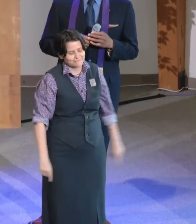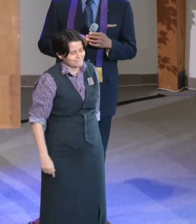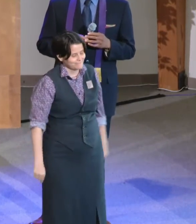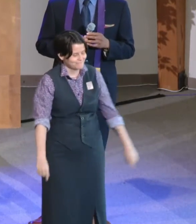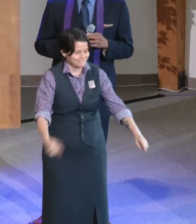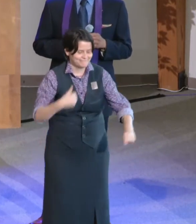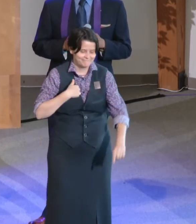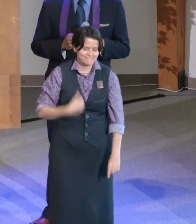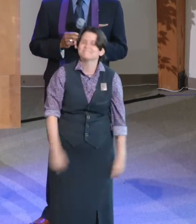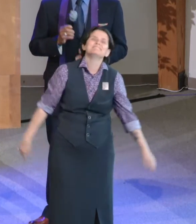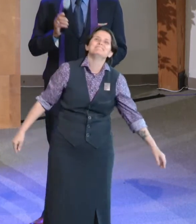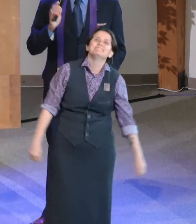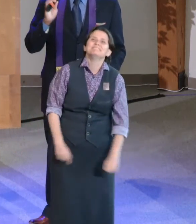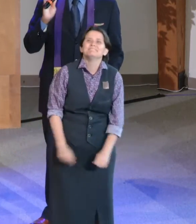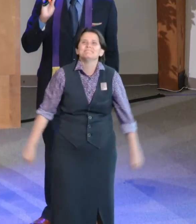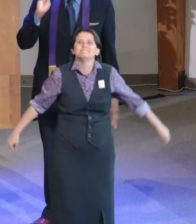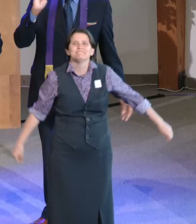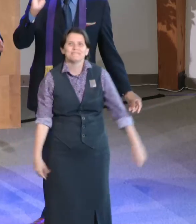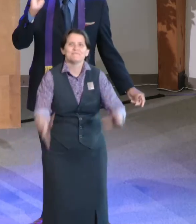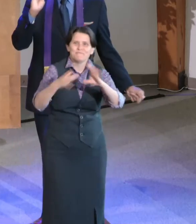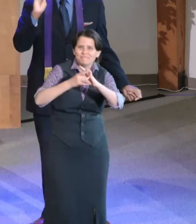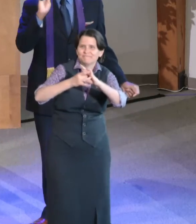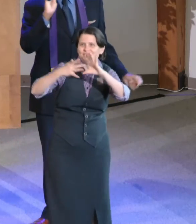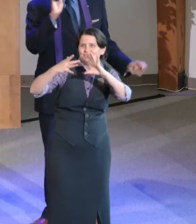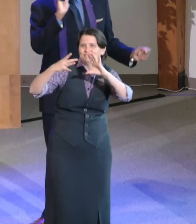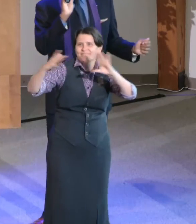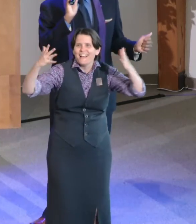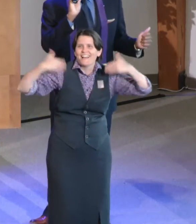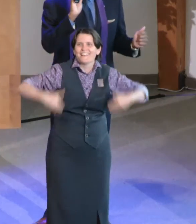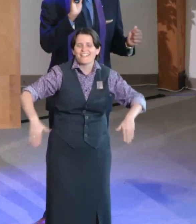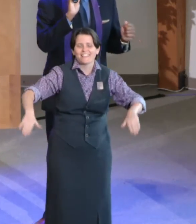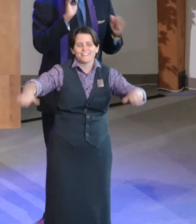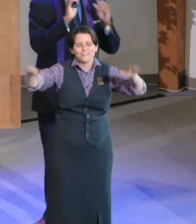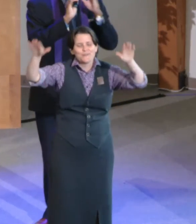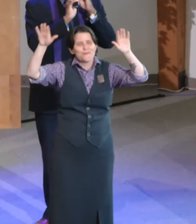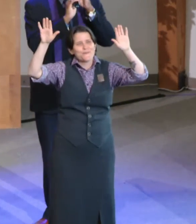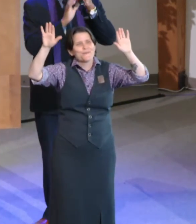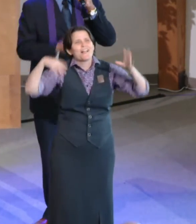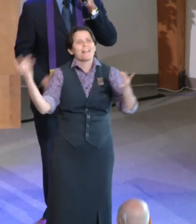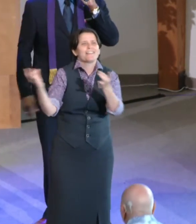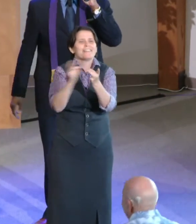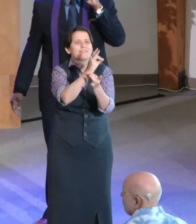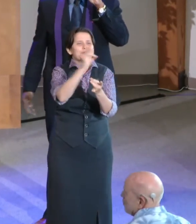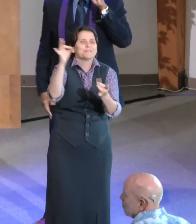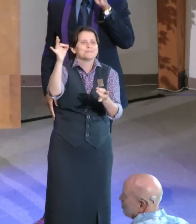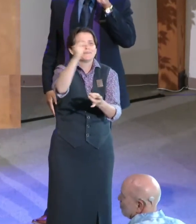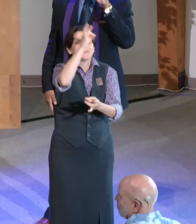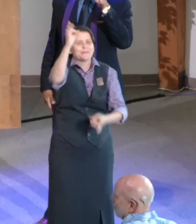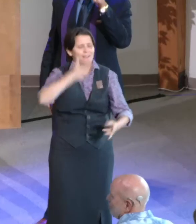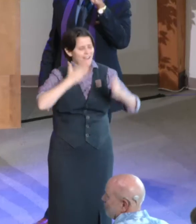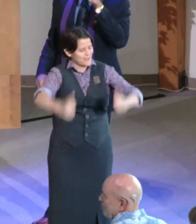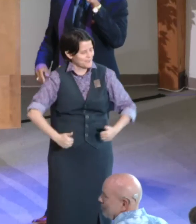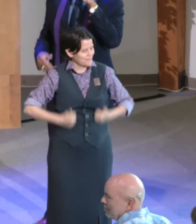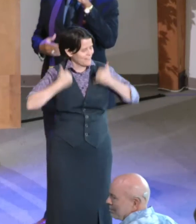I release and I let go. I let the Spirit run my life,